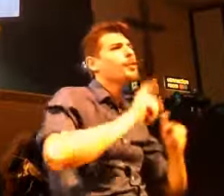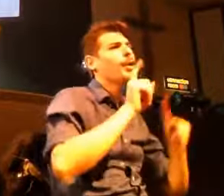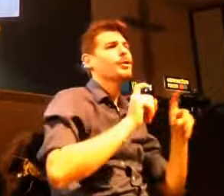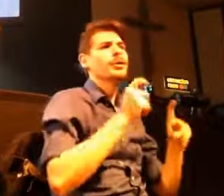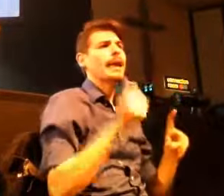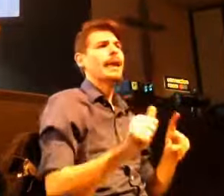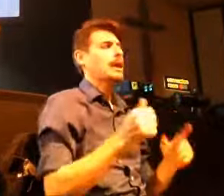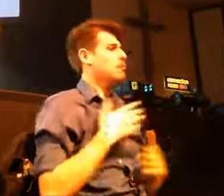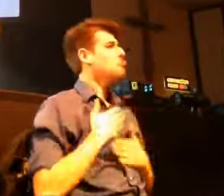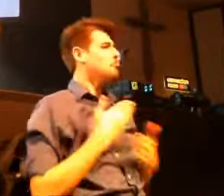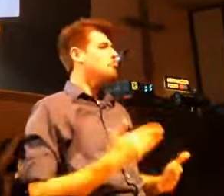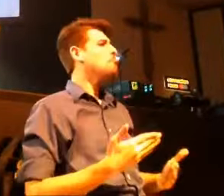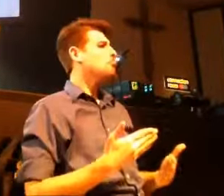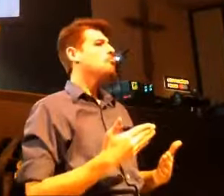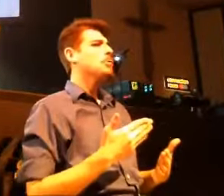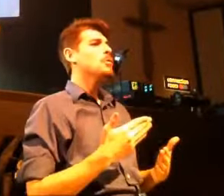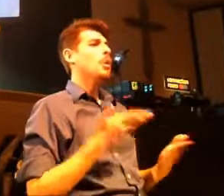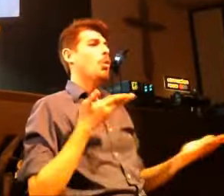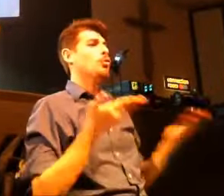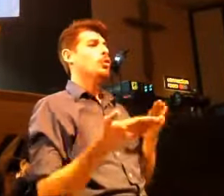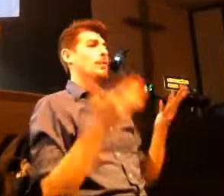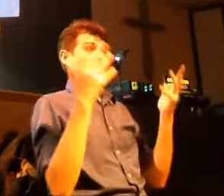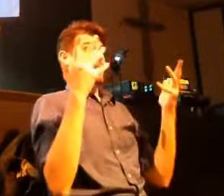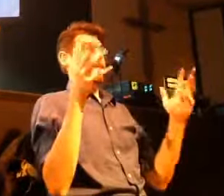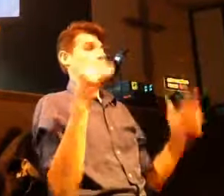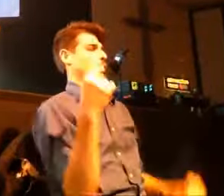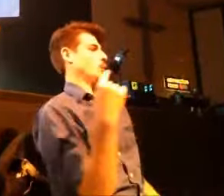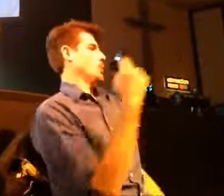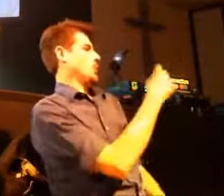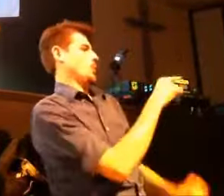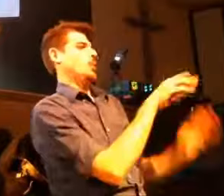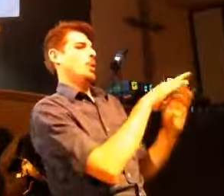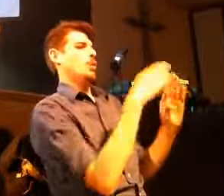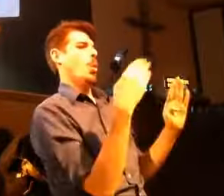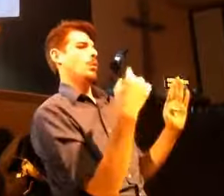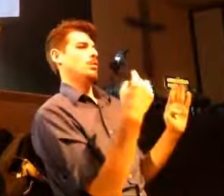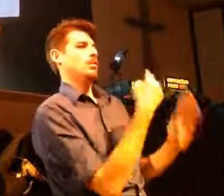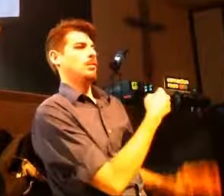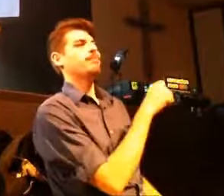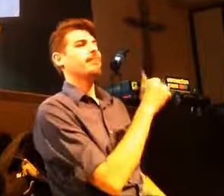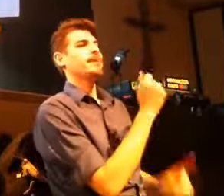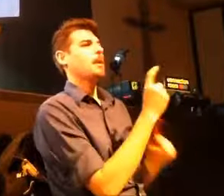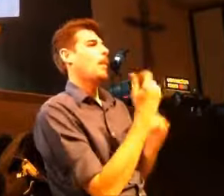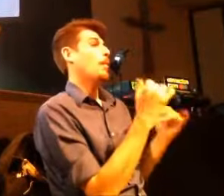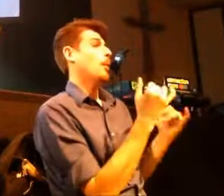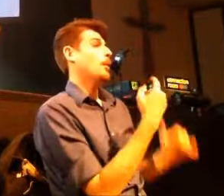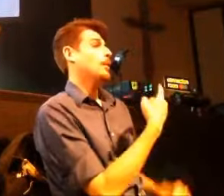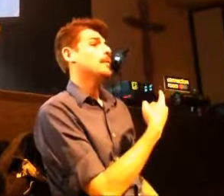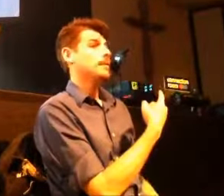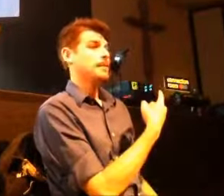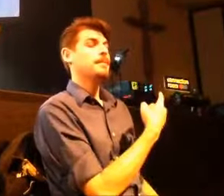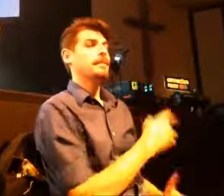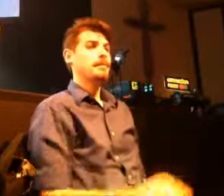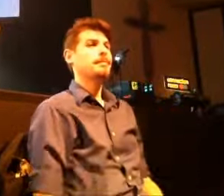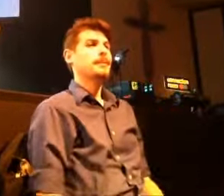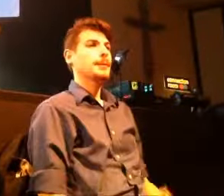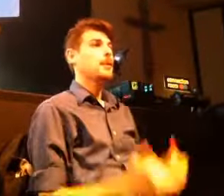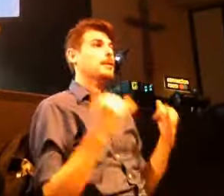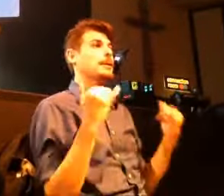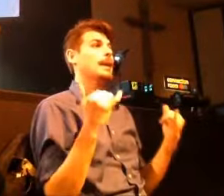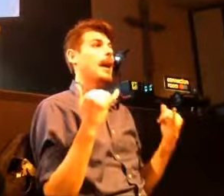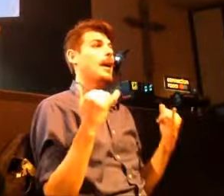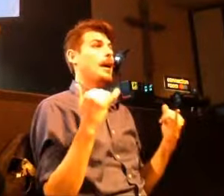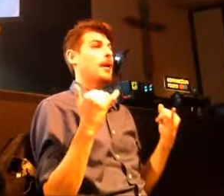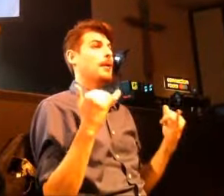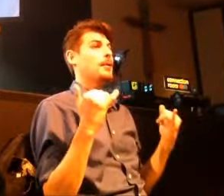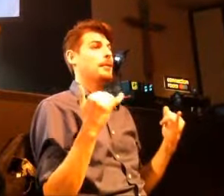get to know you all, join us after the service right through those doors over there for our 10-minute party. Now, this is the part that I'm truly excited